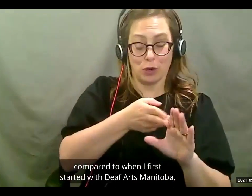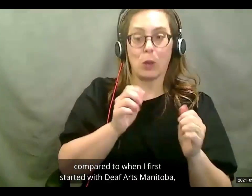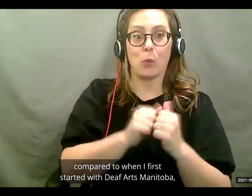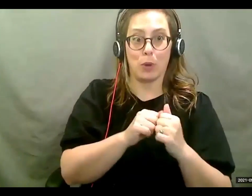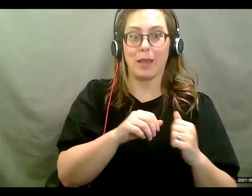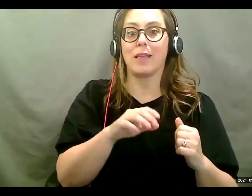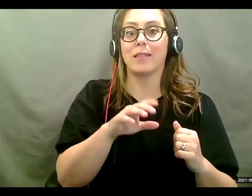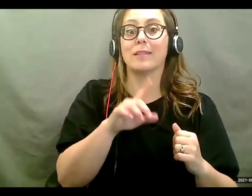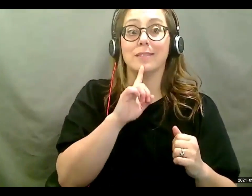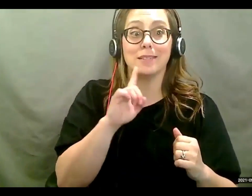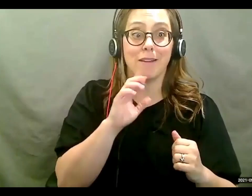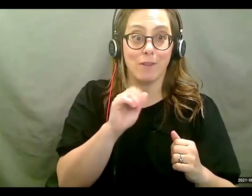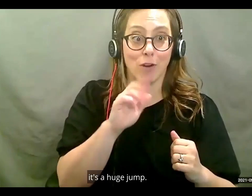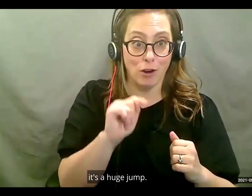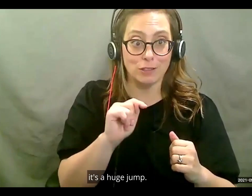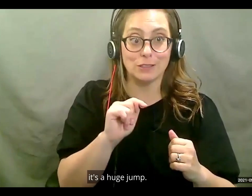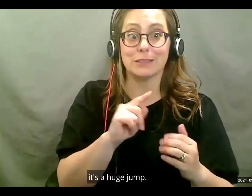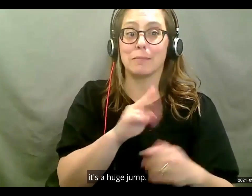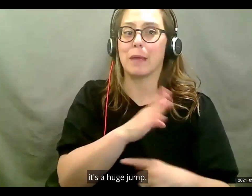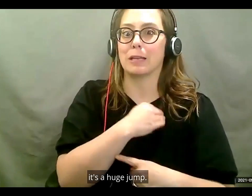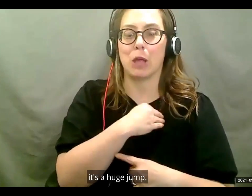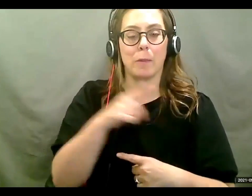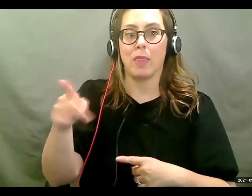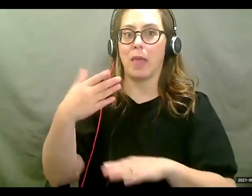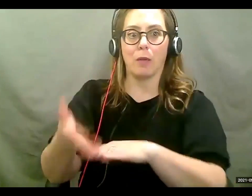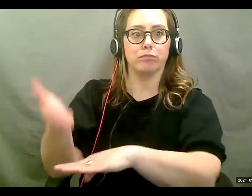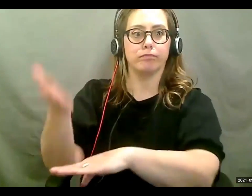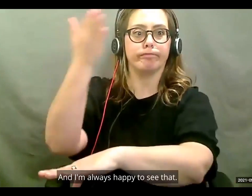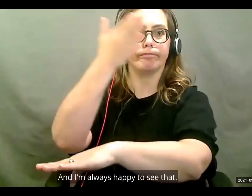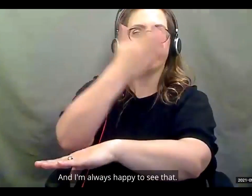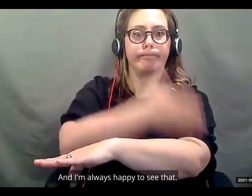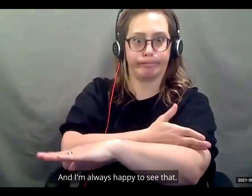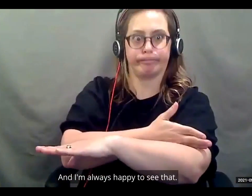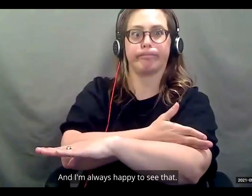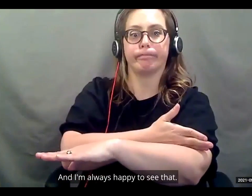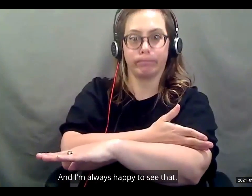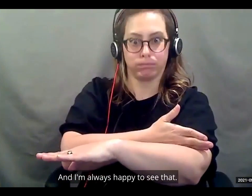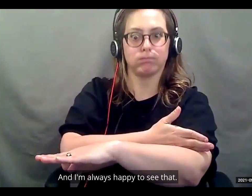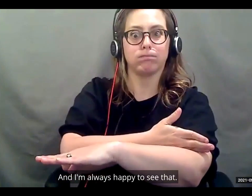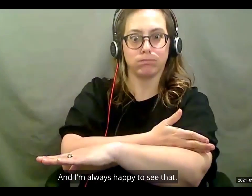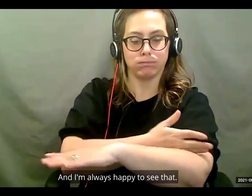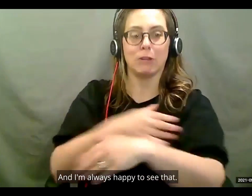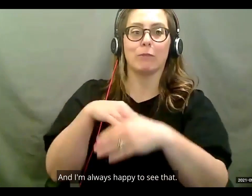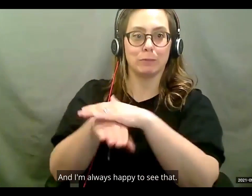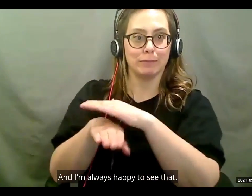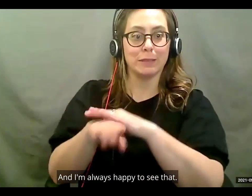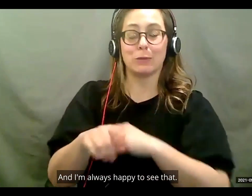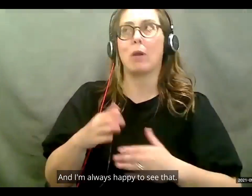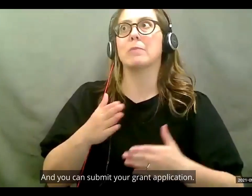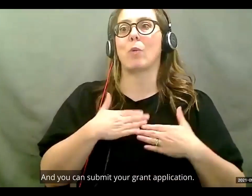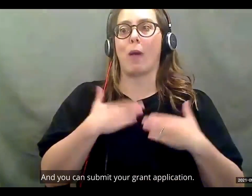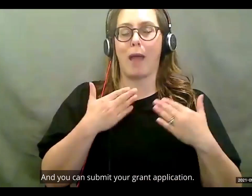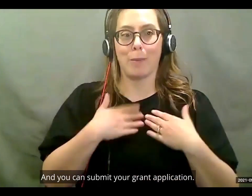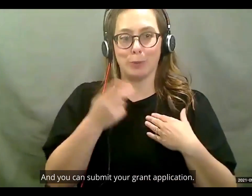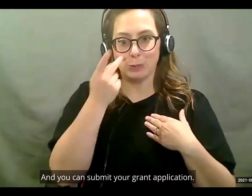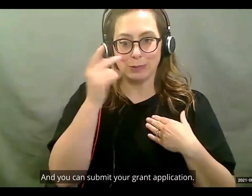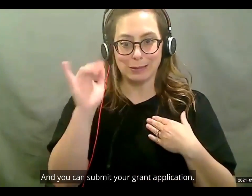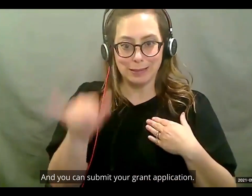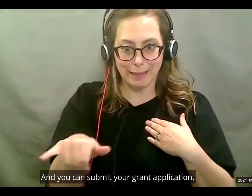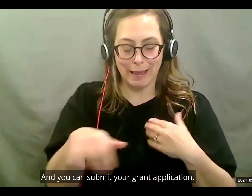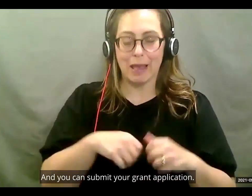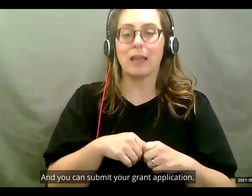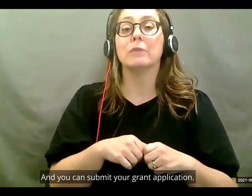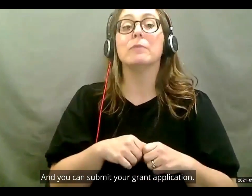Deaf Arts Manitoba, it's a huge jump. And I'm really happy to see that. And you